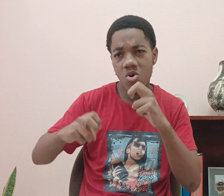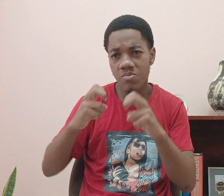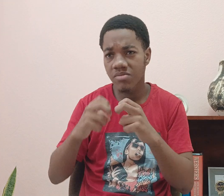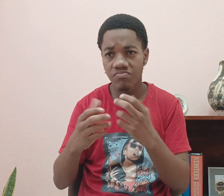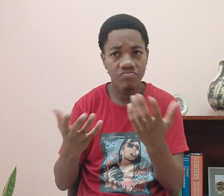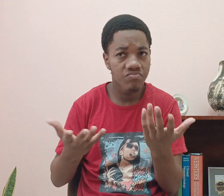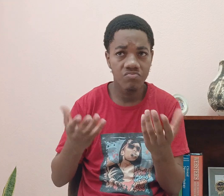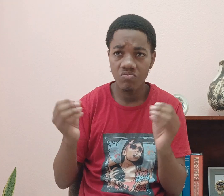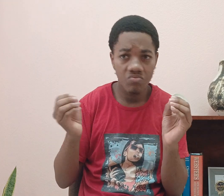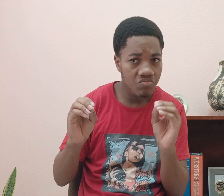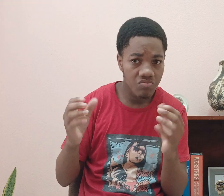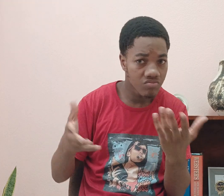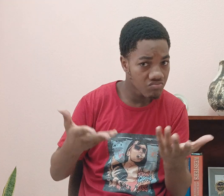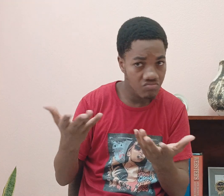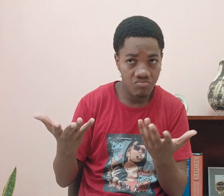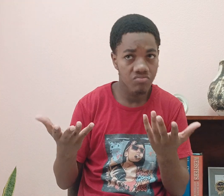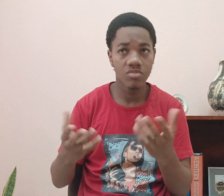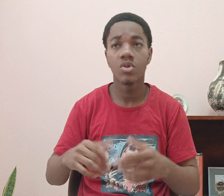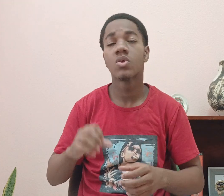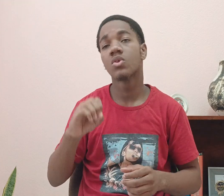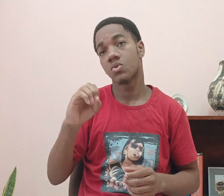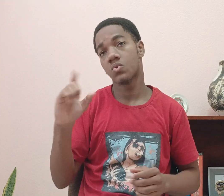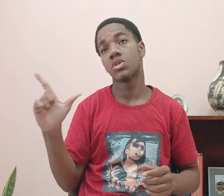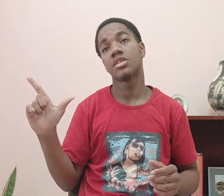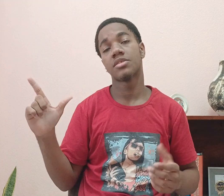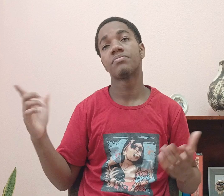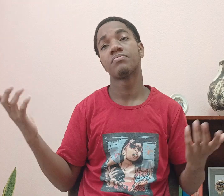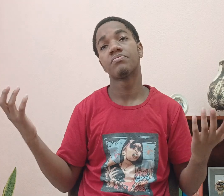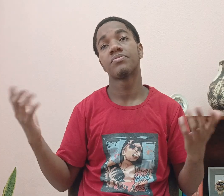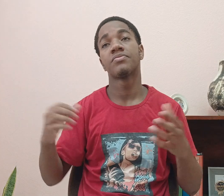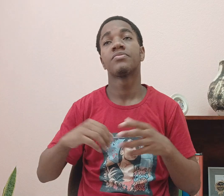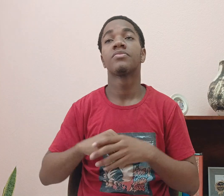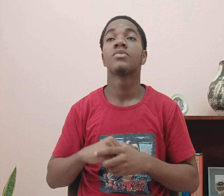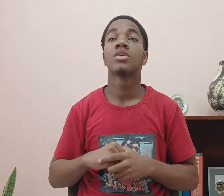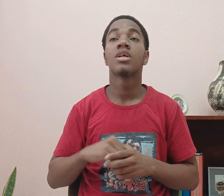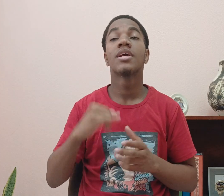There's light for a rock, for a look at the Savior,